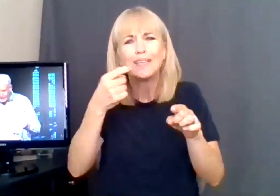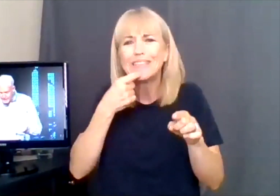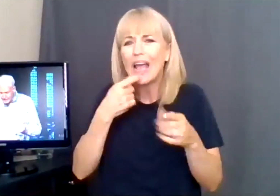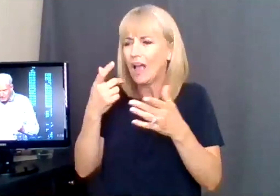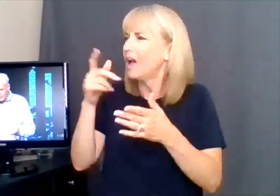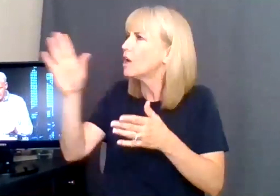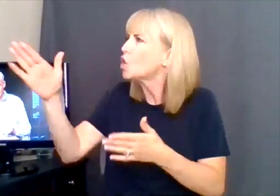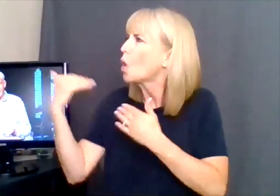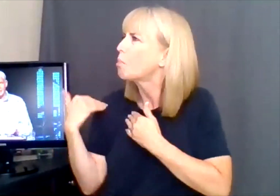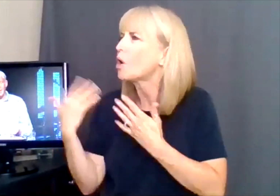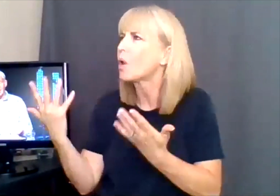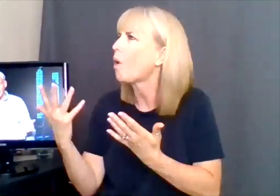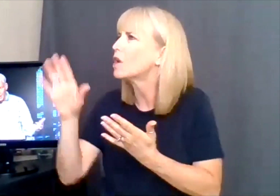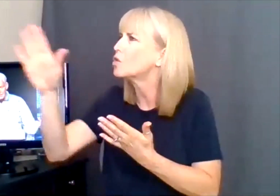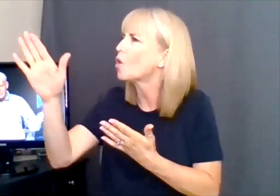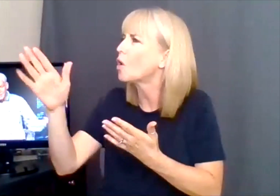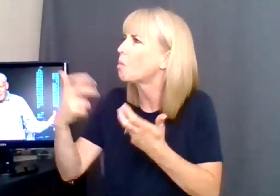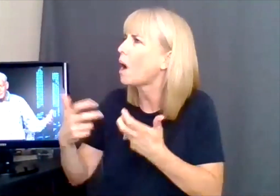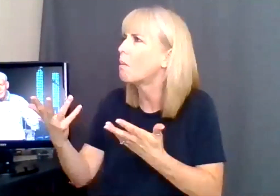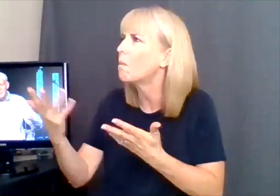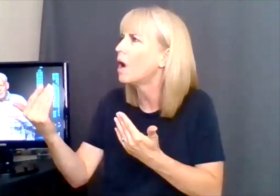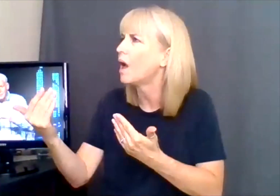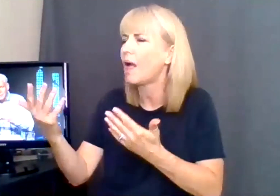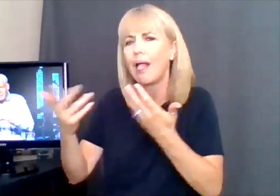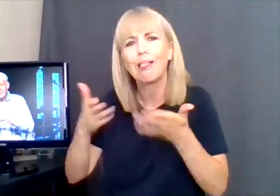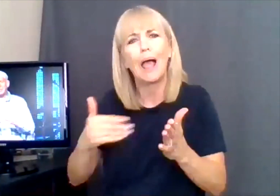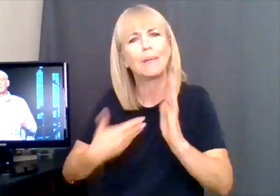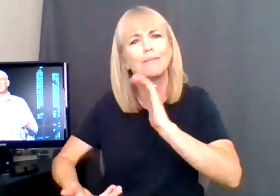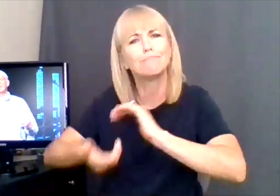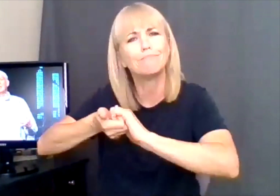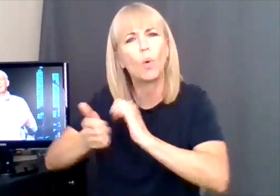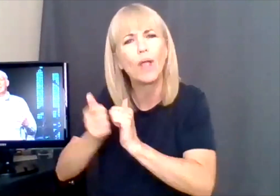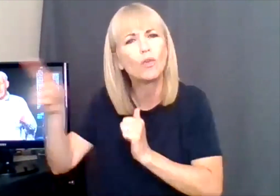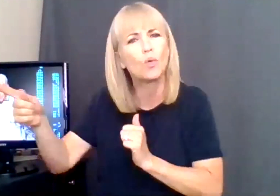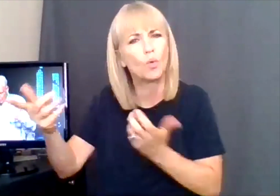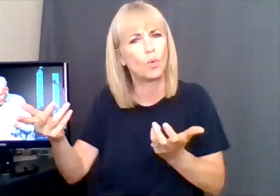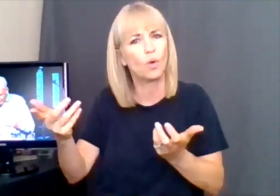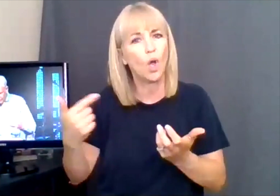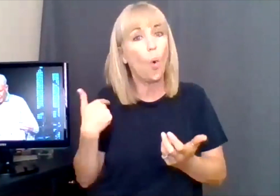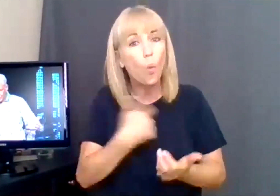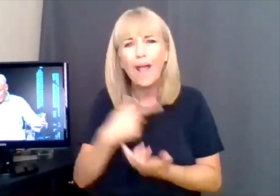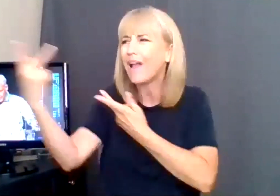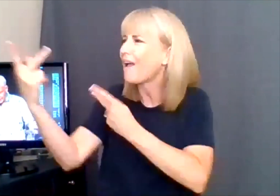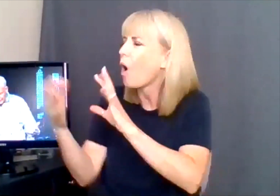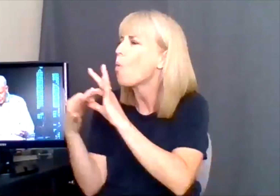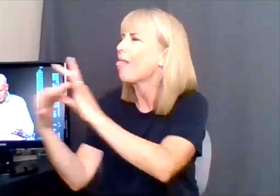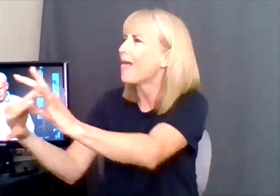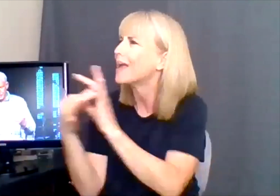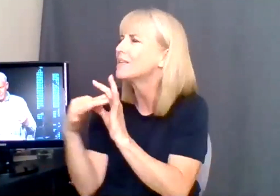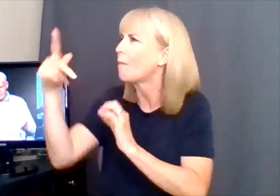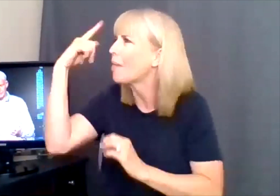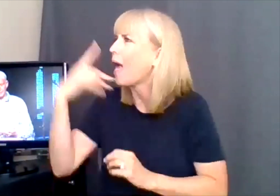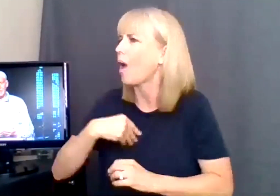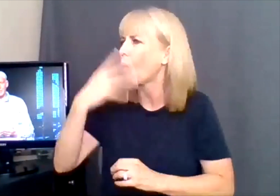can come in alongside of it. And whites and blacks, we build relationships. Then we're able to overcome the fear. We're able to carry those